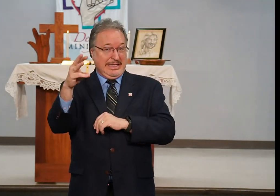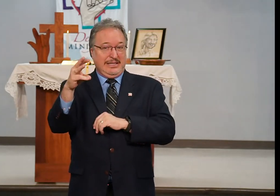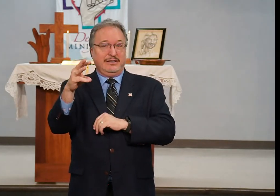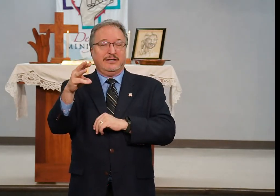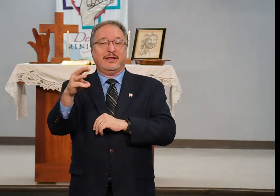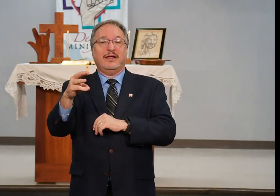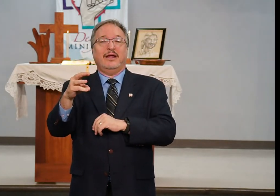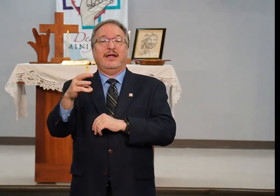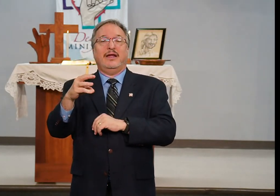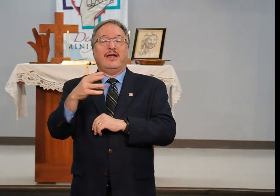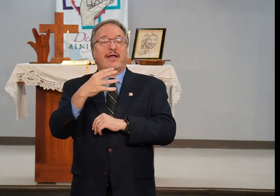chapter 16.